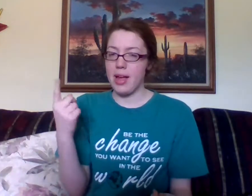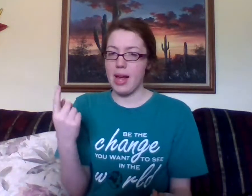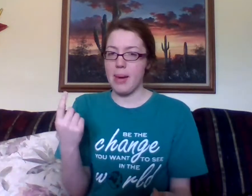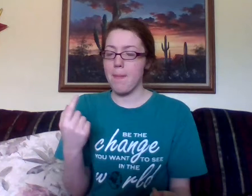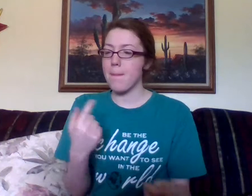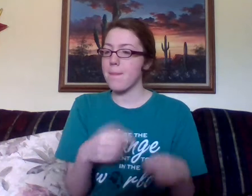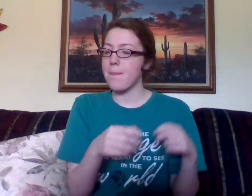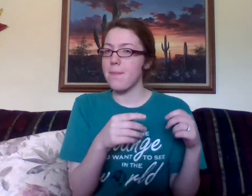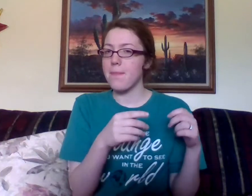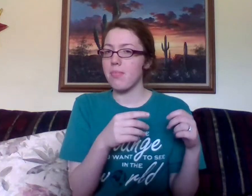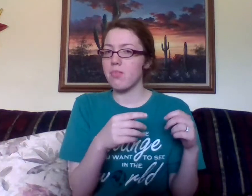a